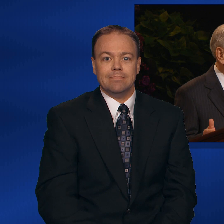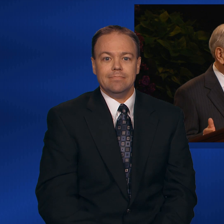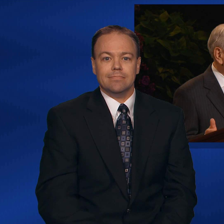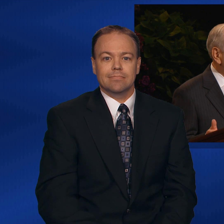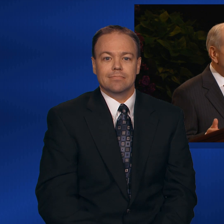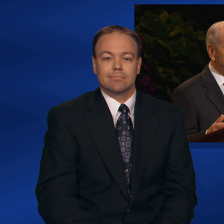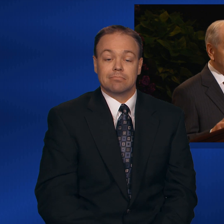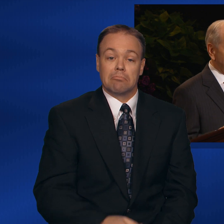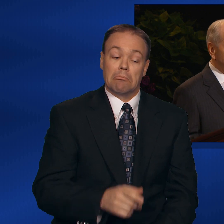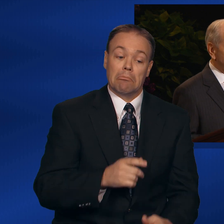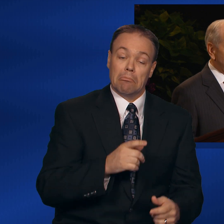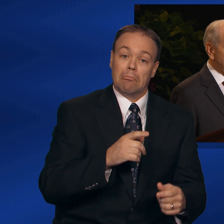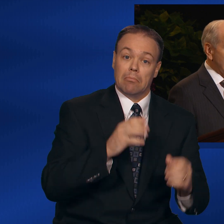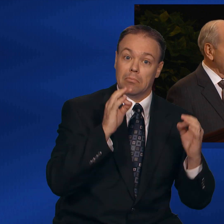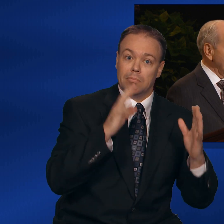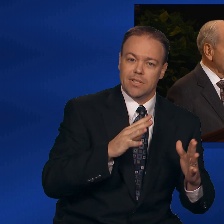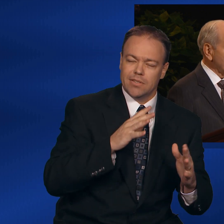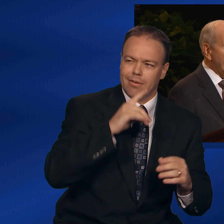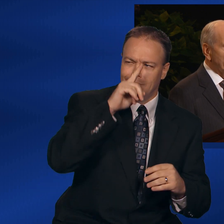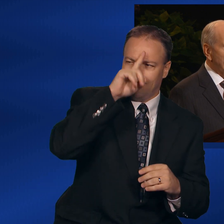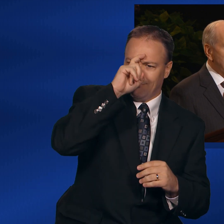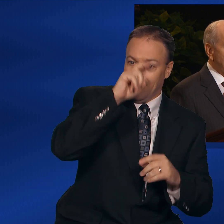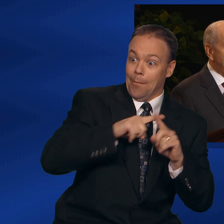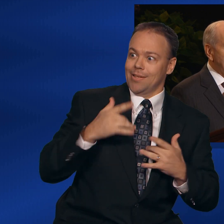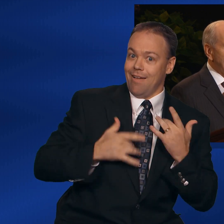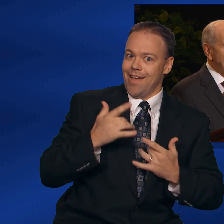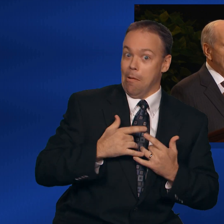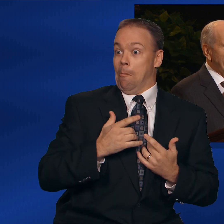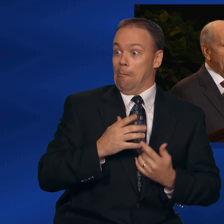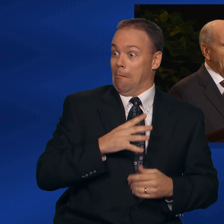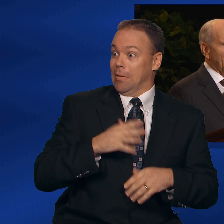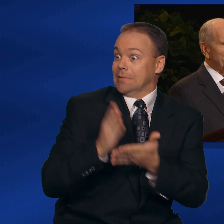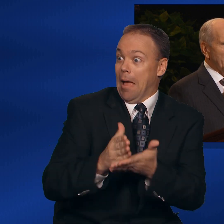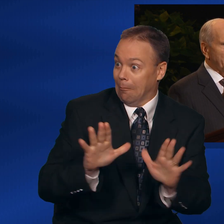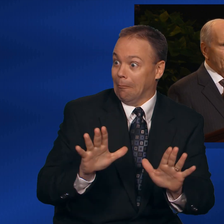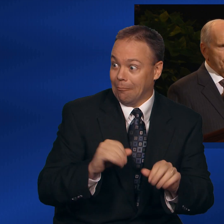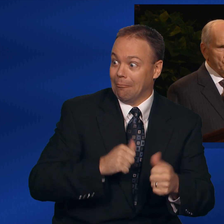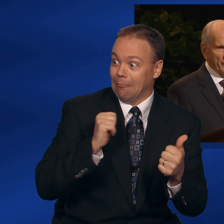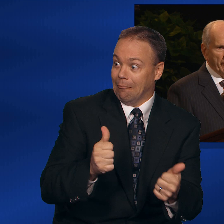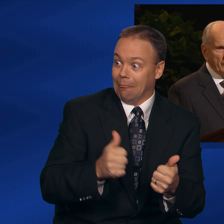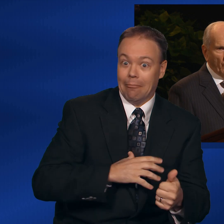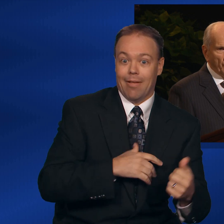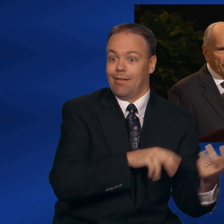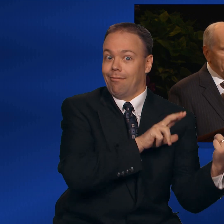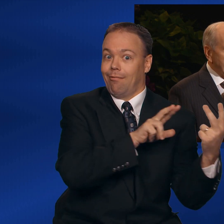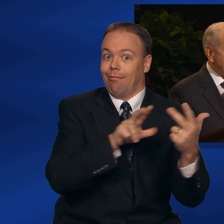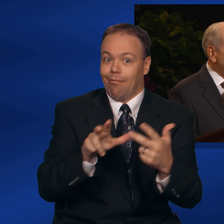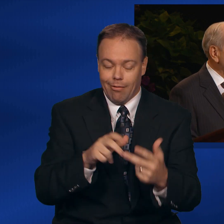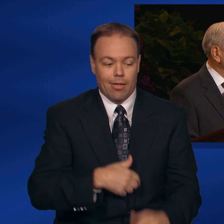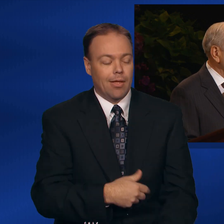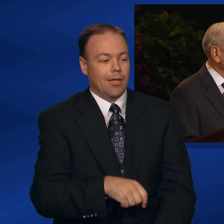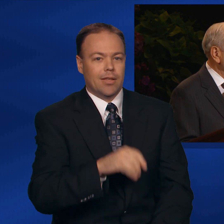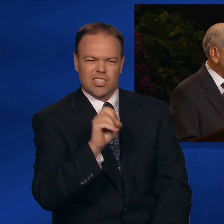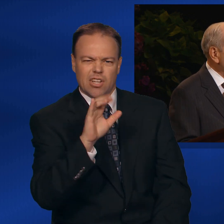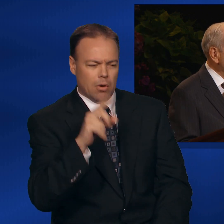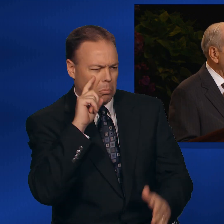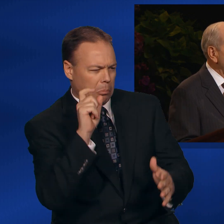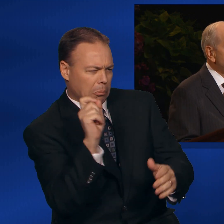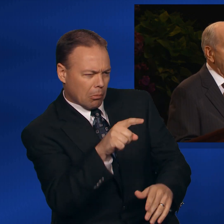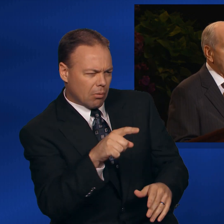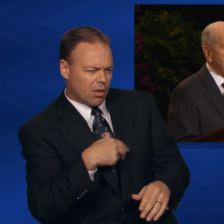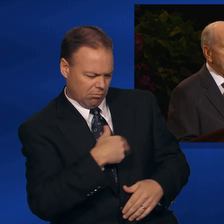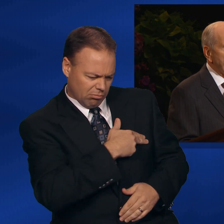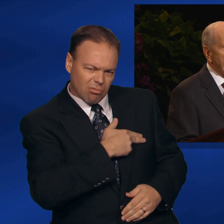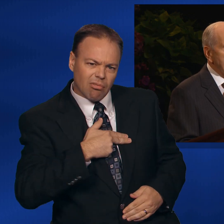With a puzzled but excited look, the young men stopped. As they approached, Jerry noticed that they wore name